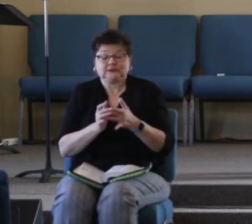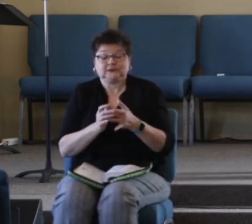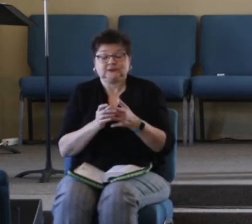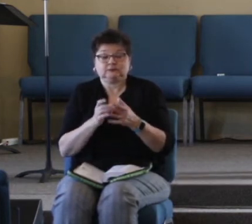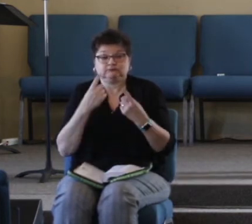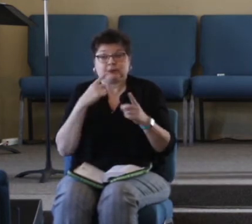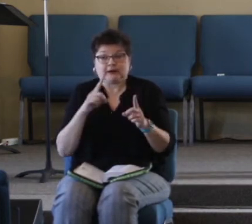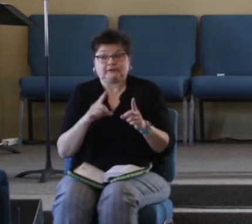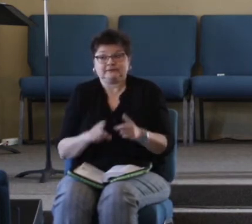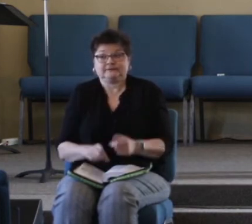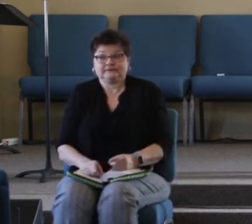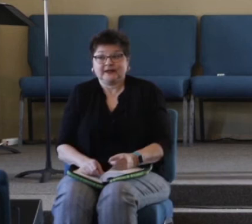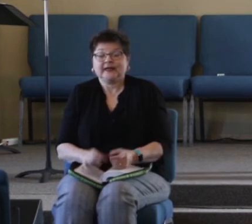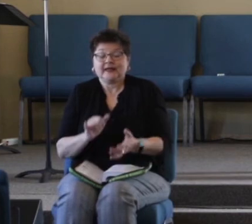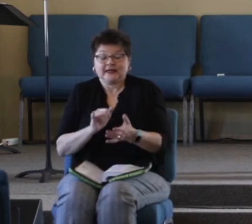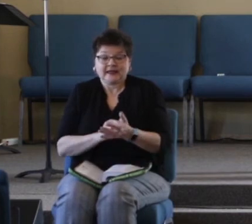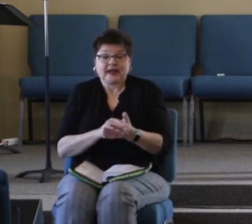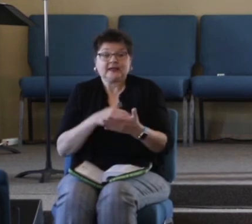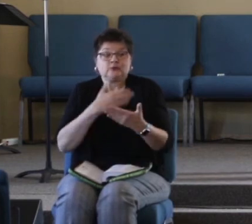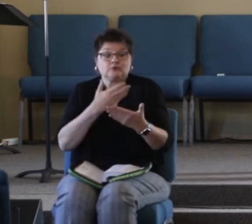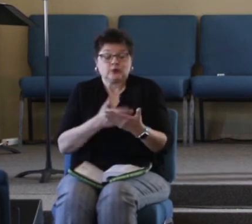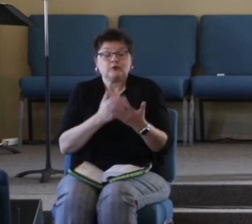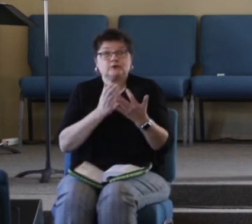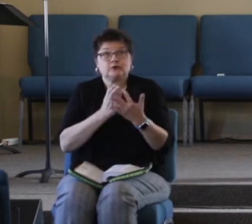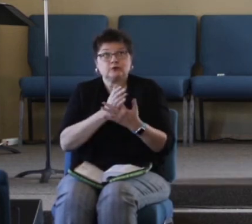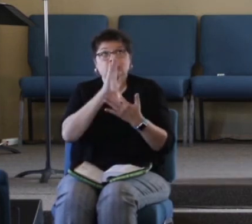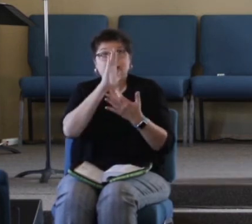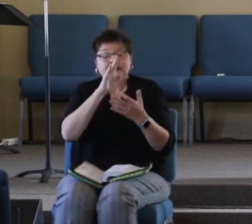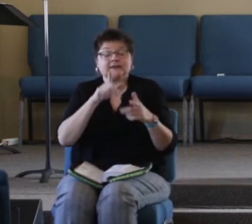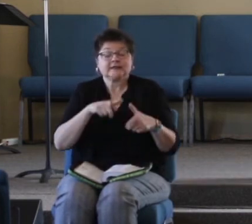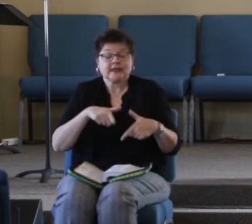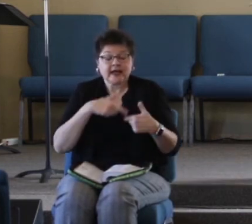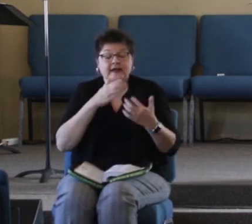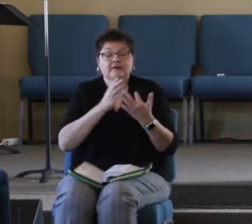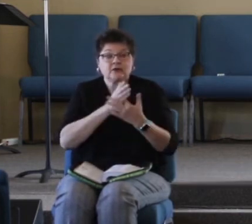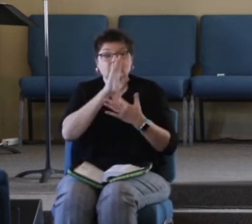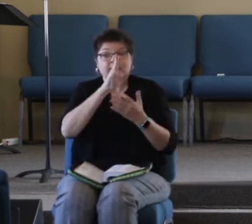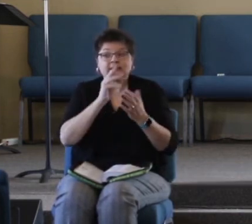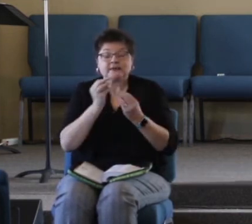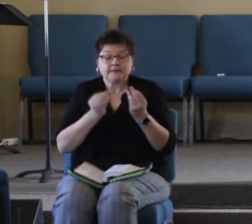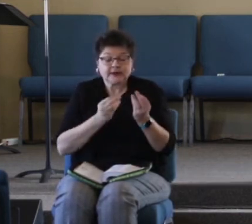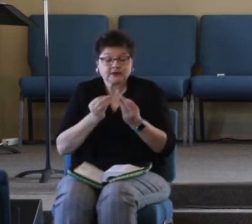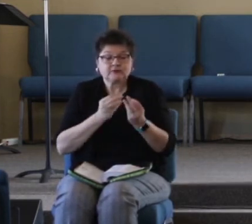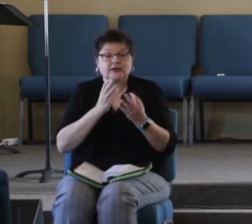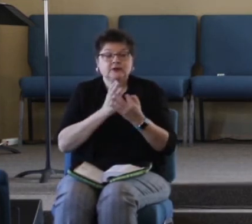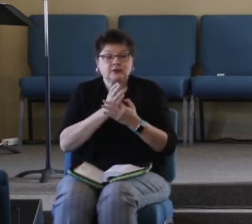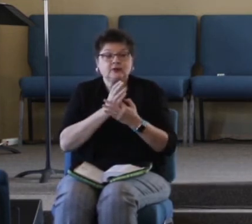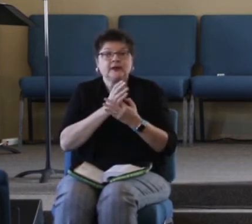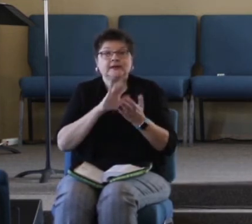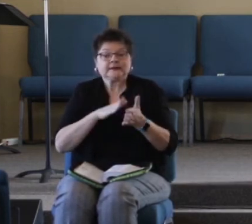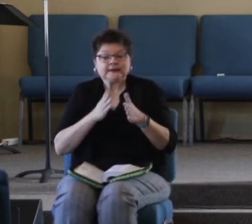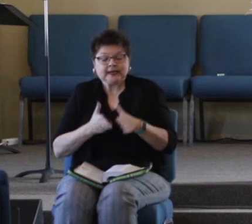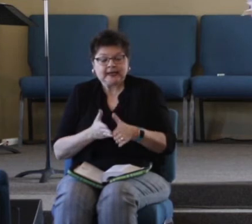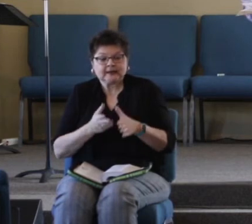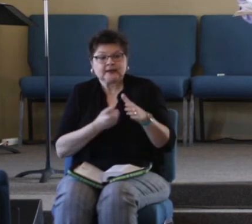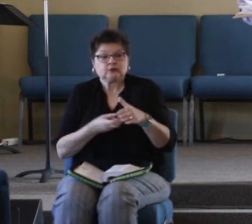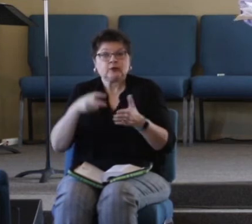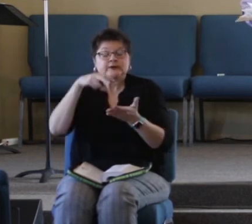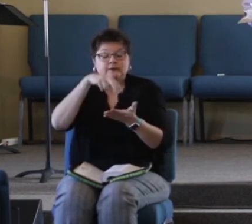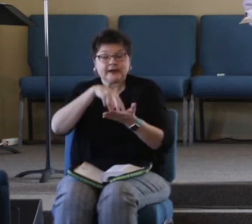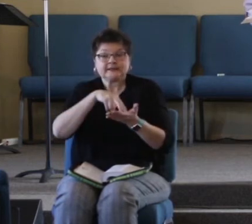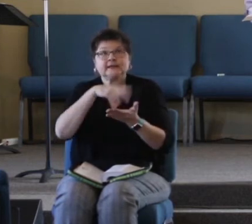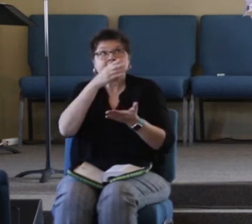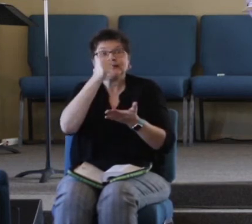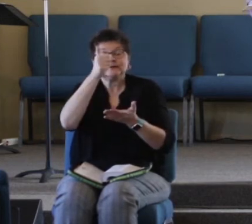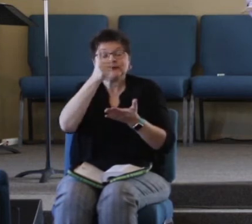he proves through his life, through his ministry, through his death and through his resurrection, that he is